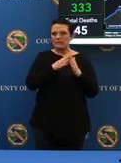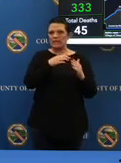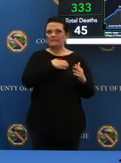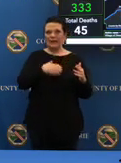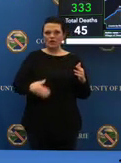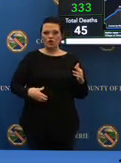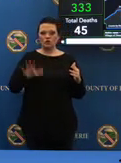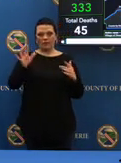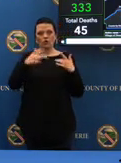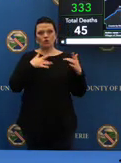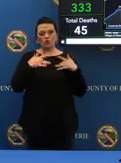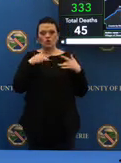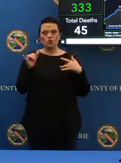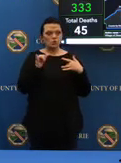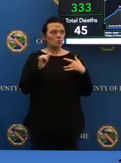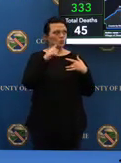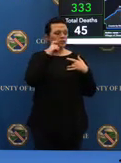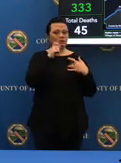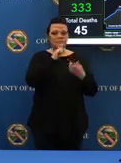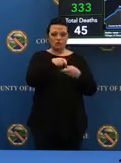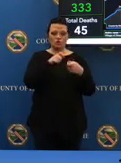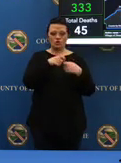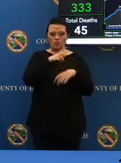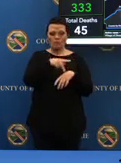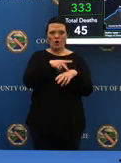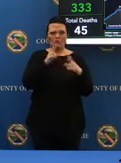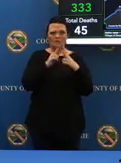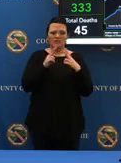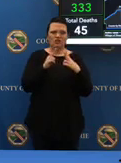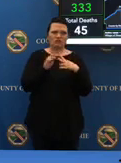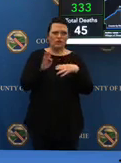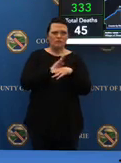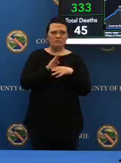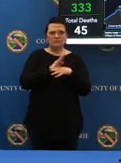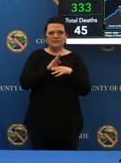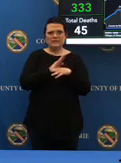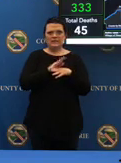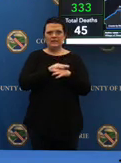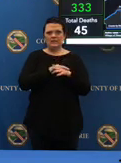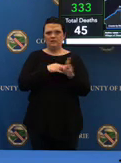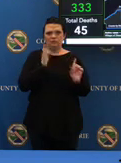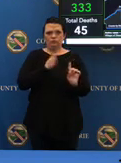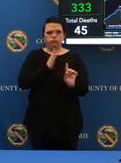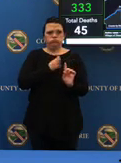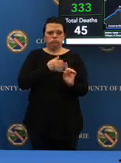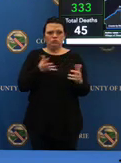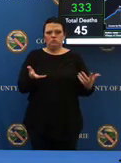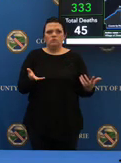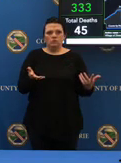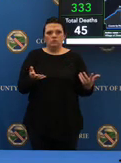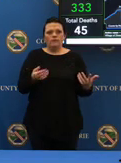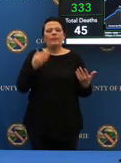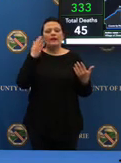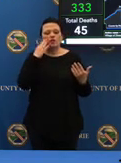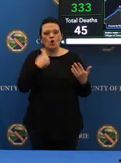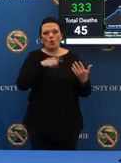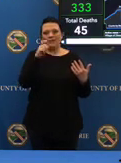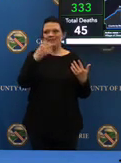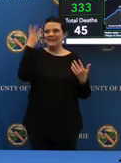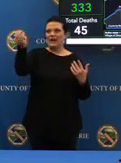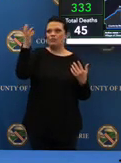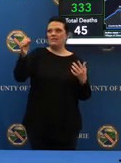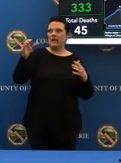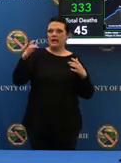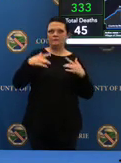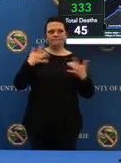they're concerned as well because there's certain parks that are very busy. We know we have to have outdoor activity for people, especially